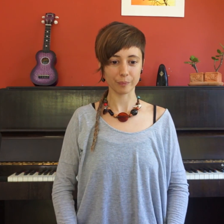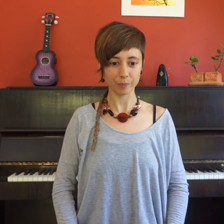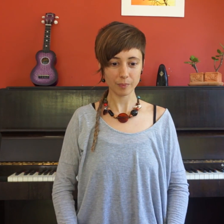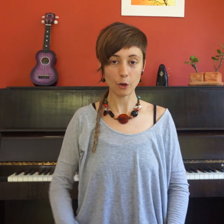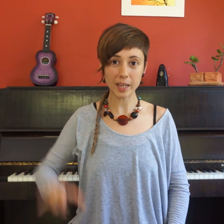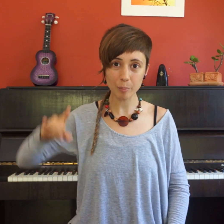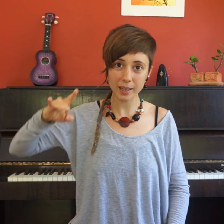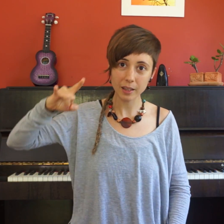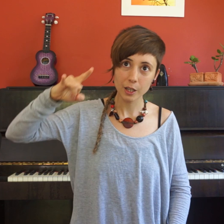An airplane.